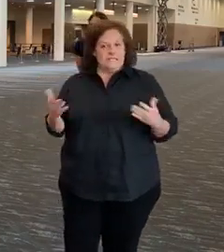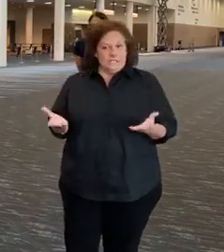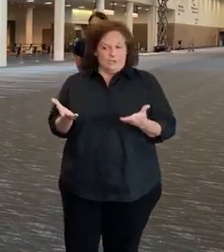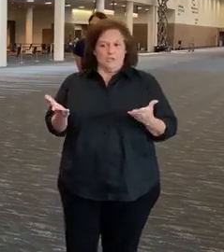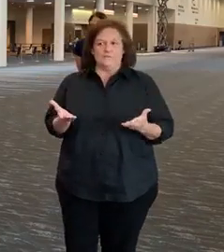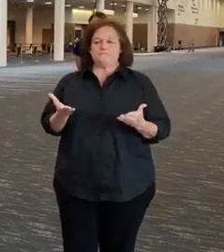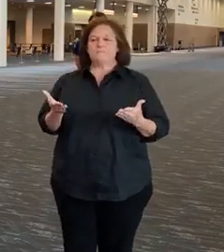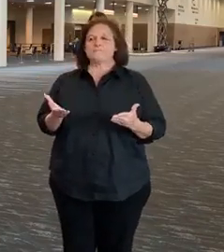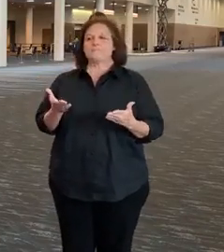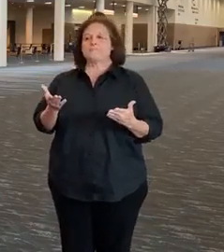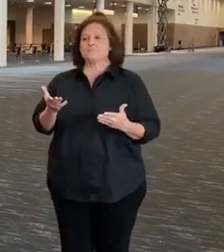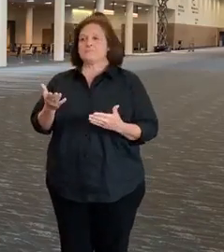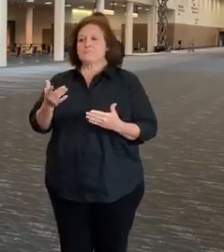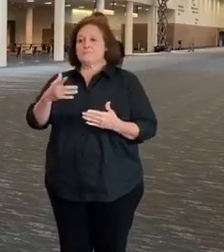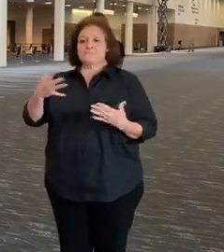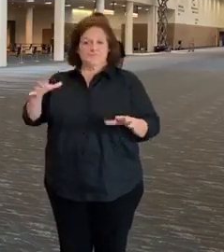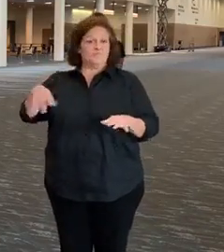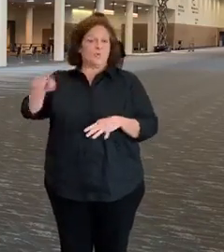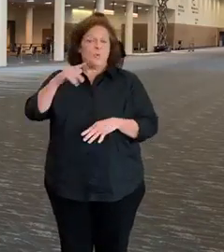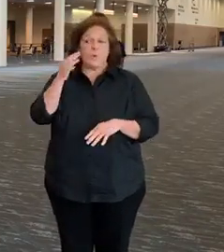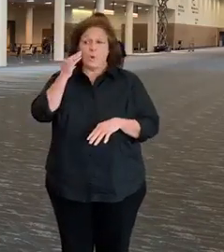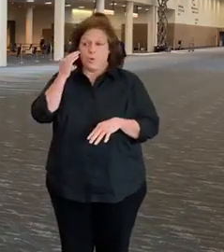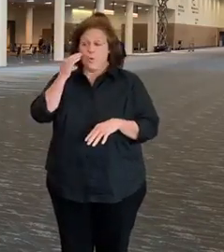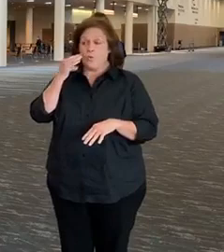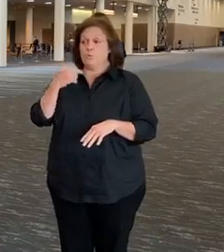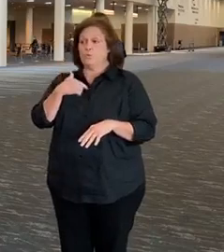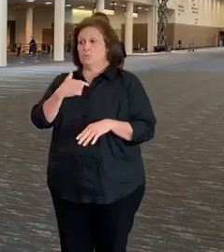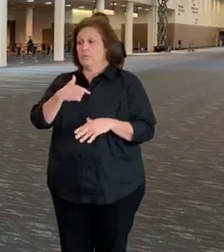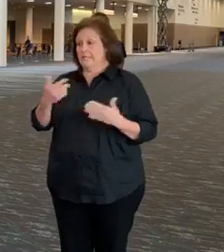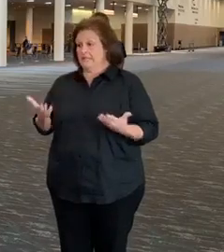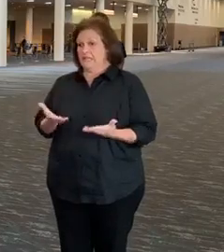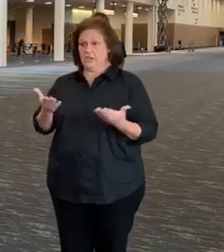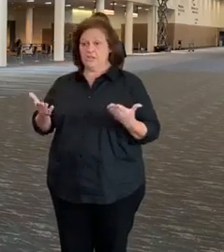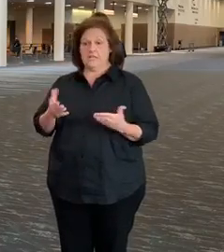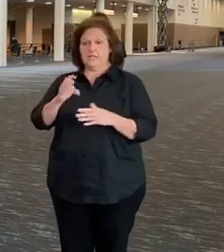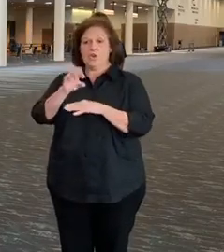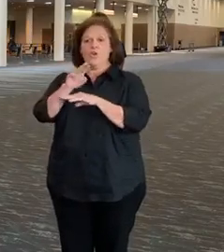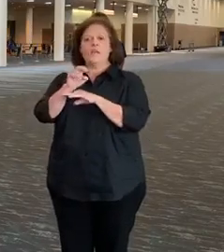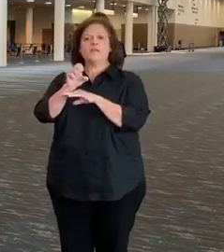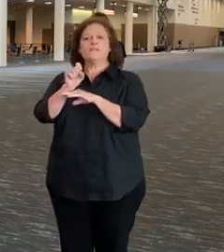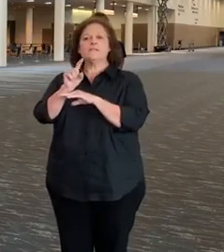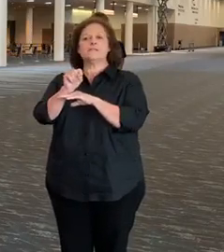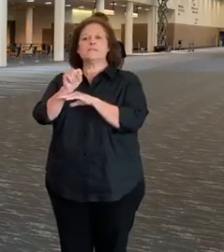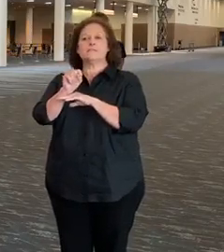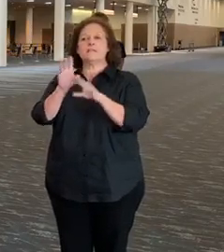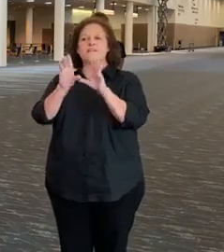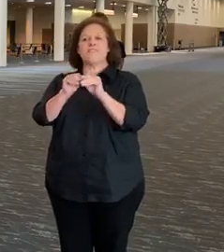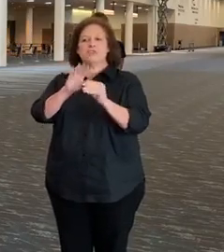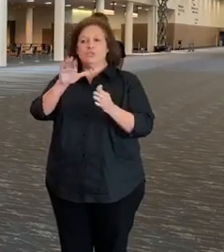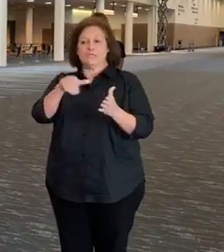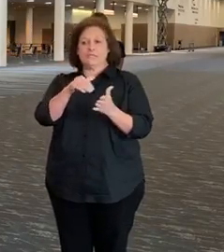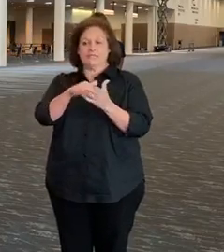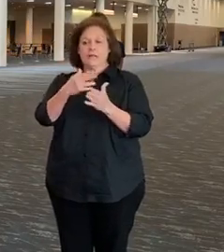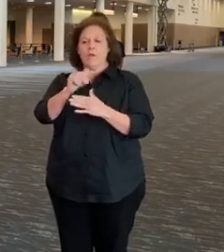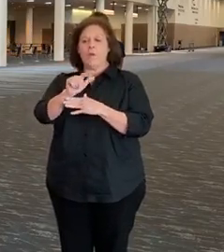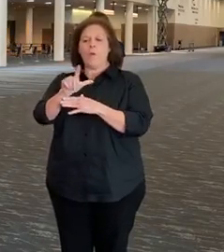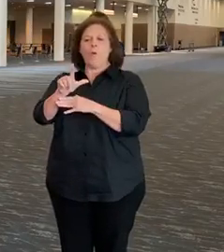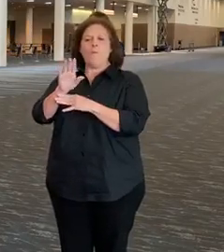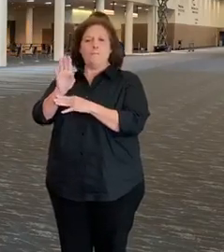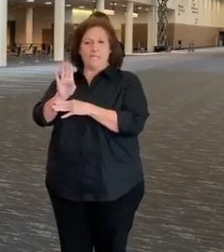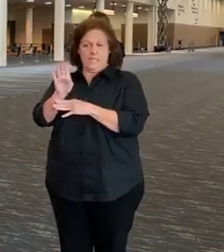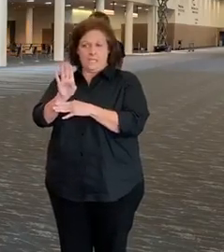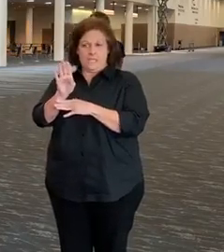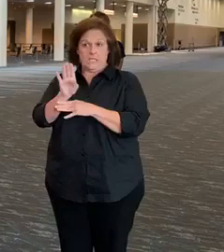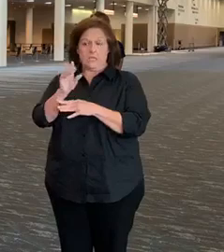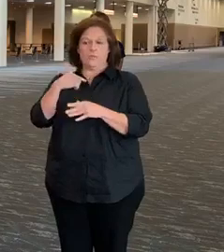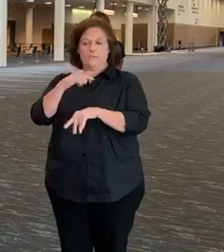being here. As you know, we are here at the Ernest Memorial Convention Center, Hall B, where we've